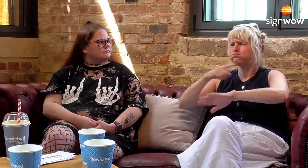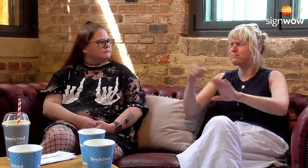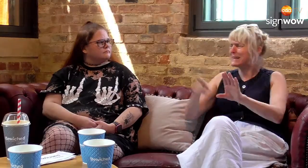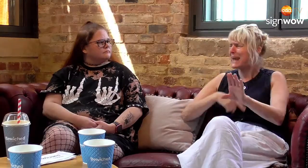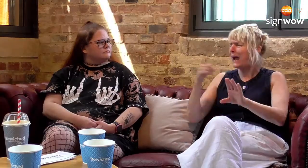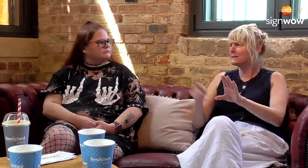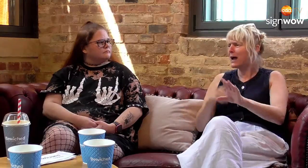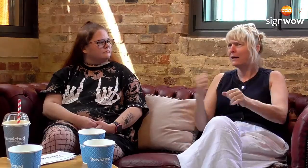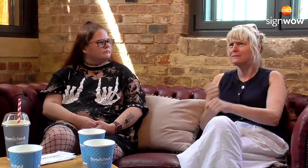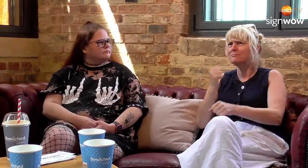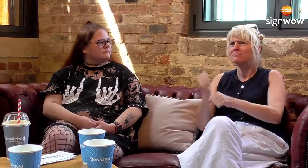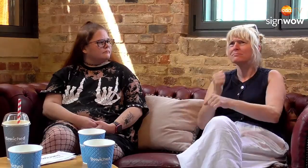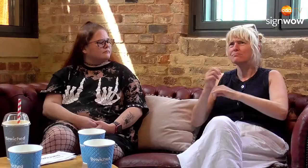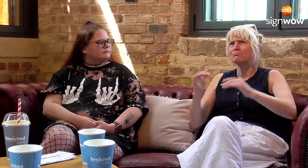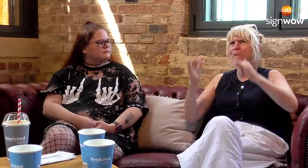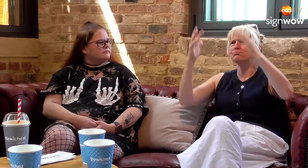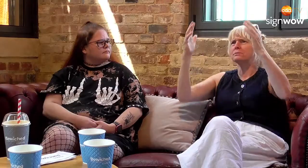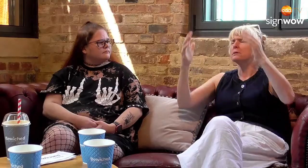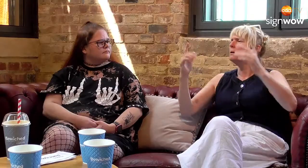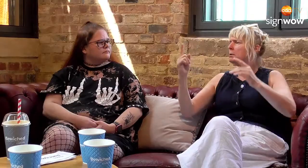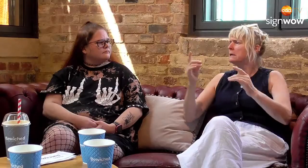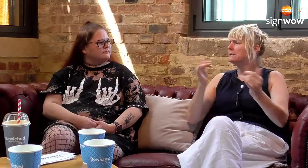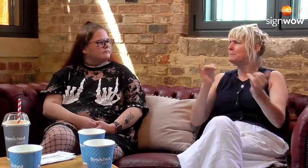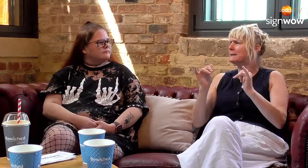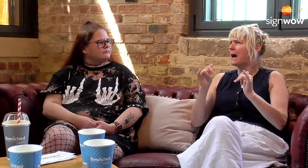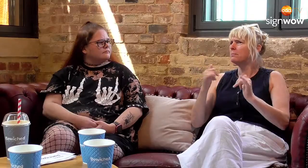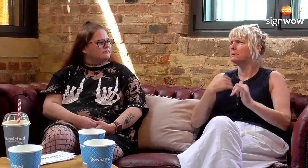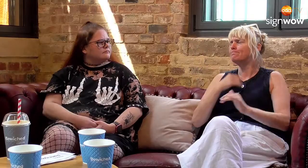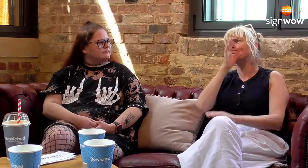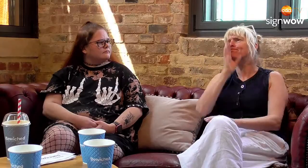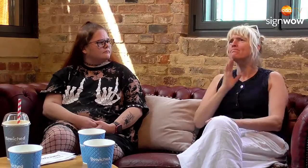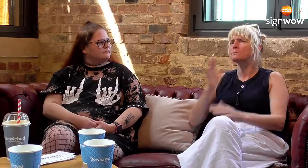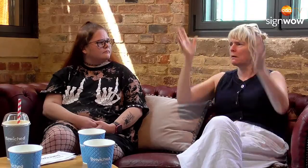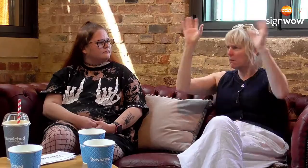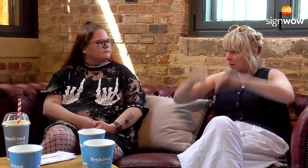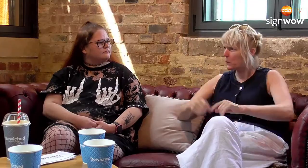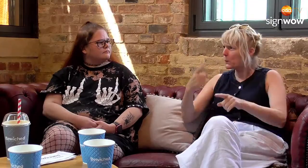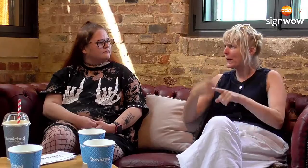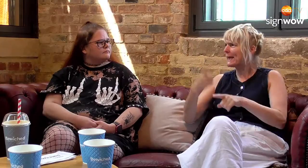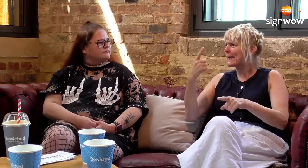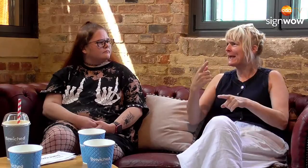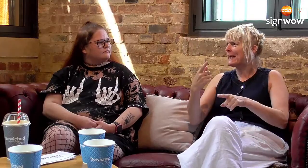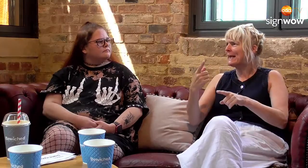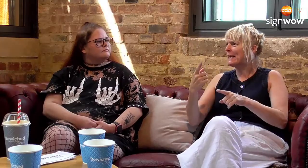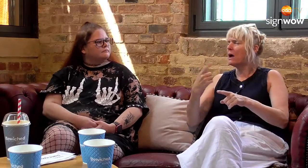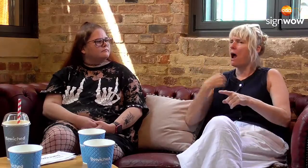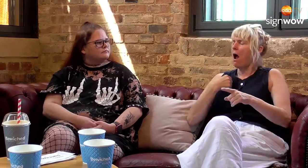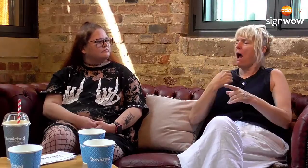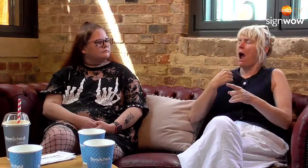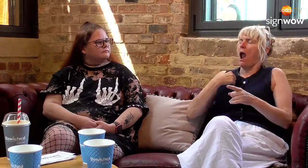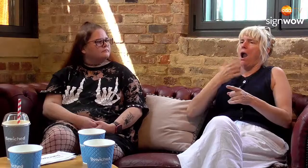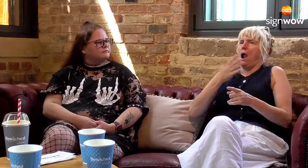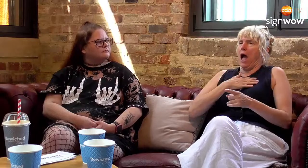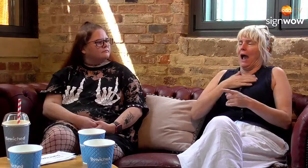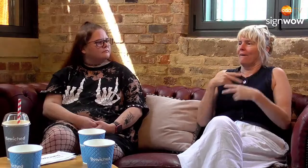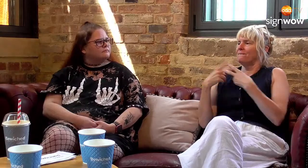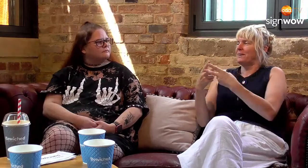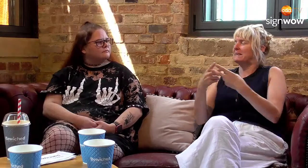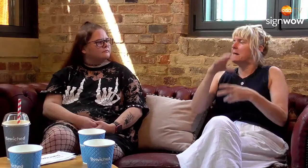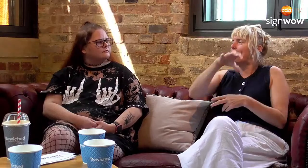you know, in the past, years and years and years to make buildings, and sometimes it's really sad to see how they sort of get demolished